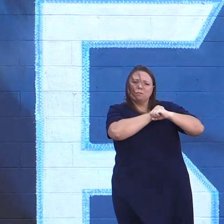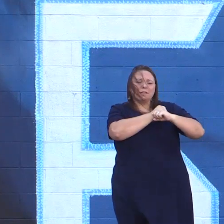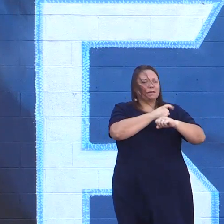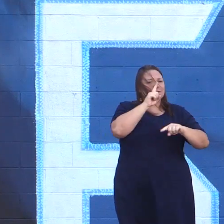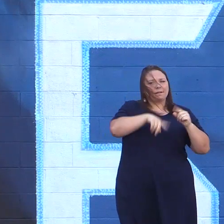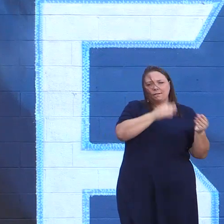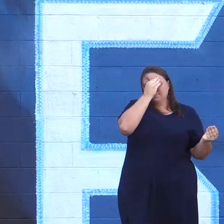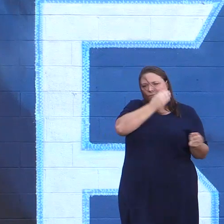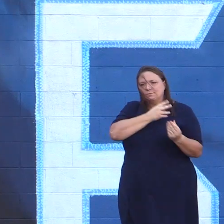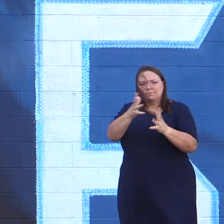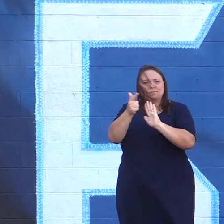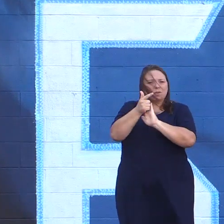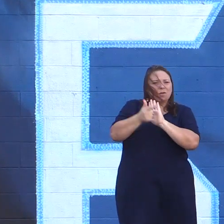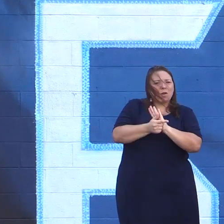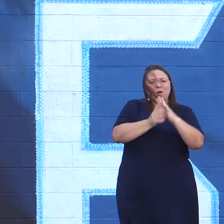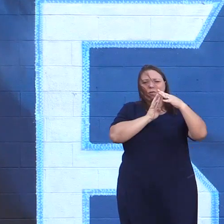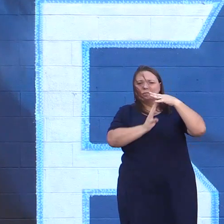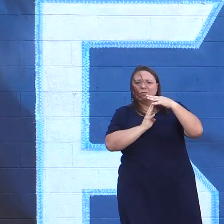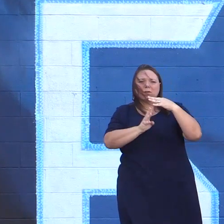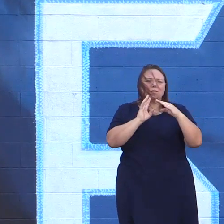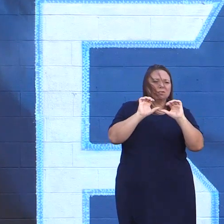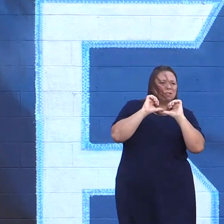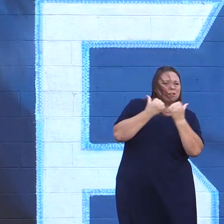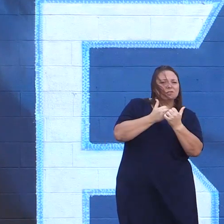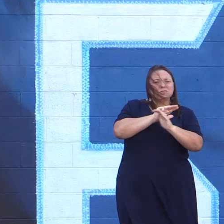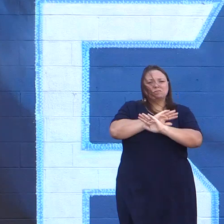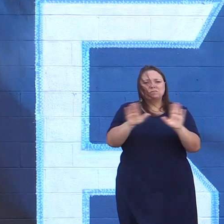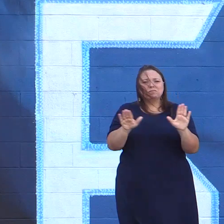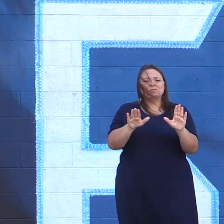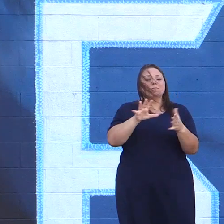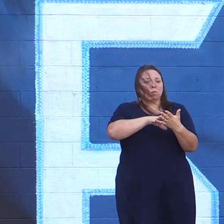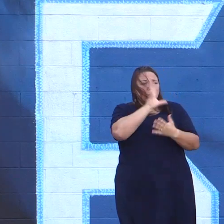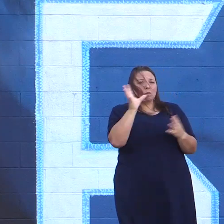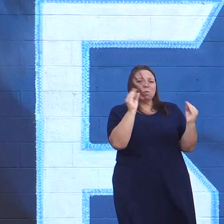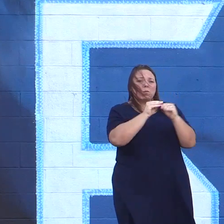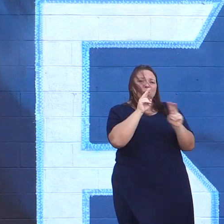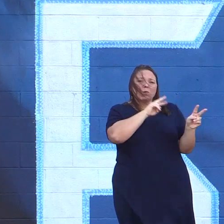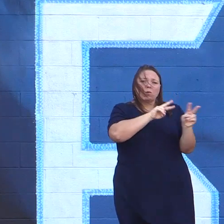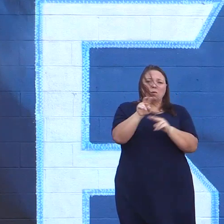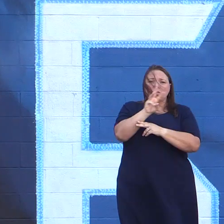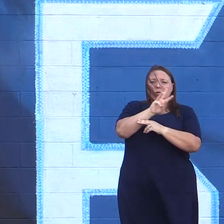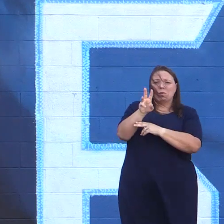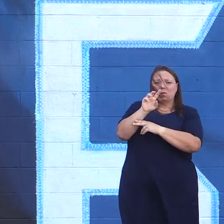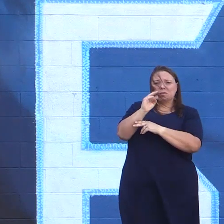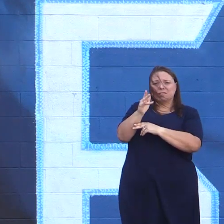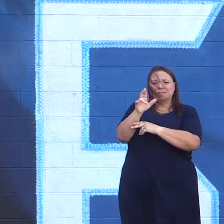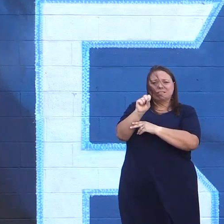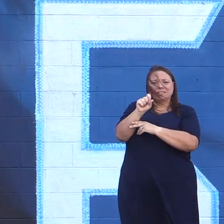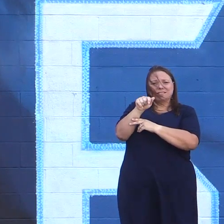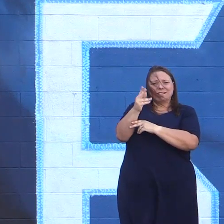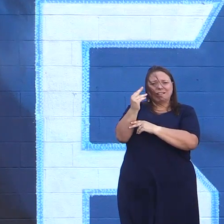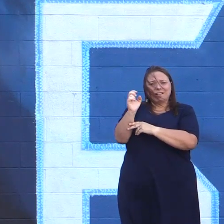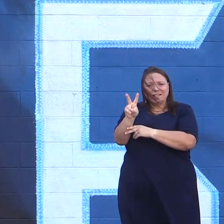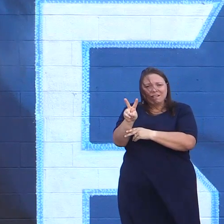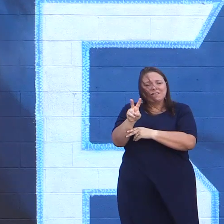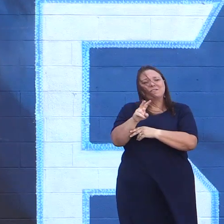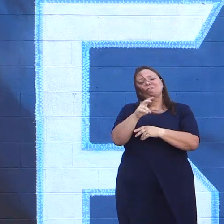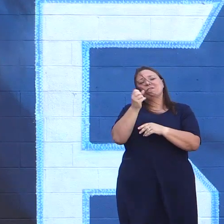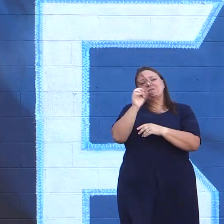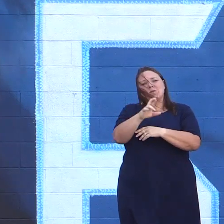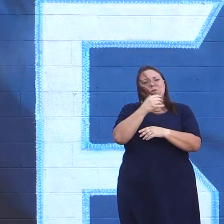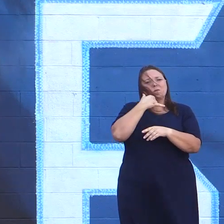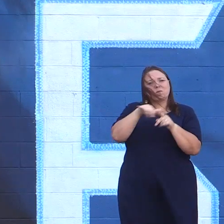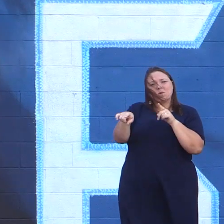law enforcement or immigration agencies. To learn more, visit 2020census.gov or call